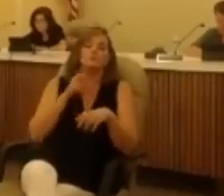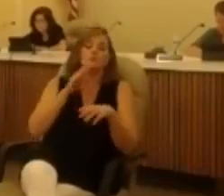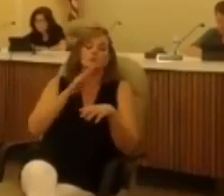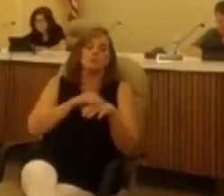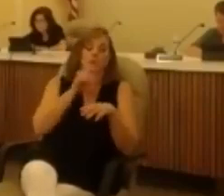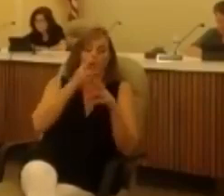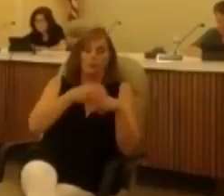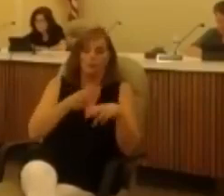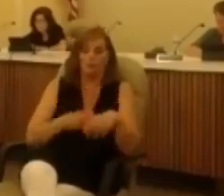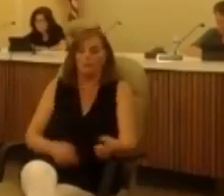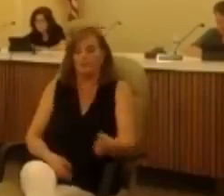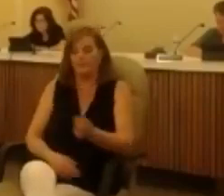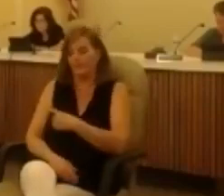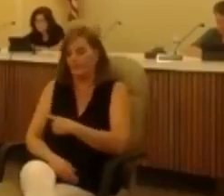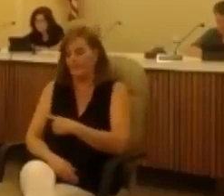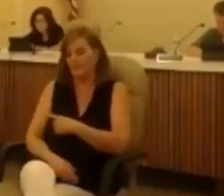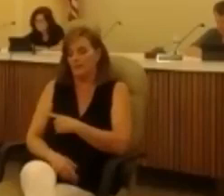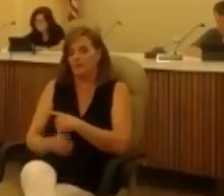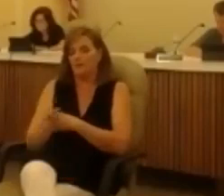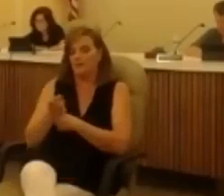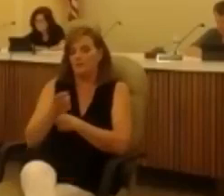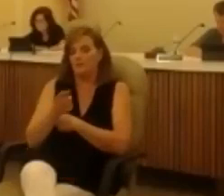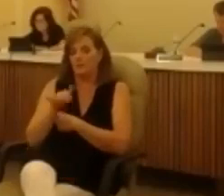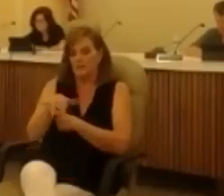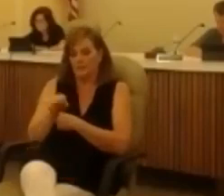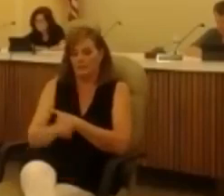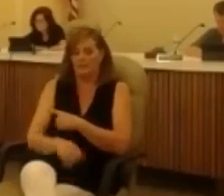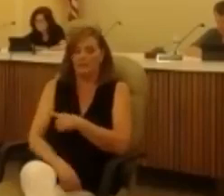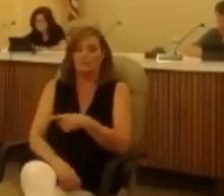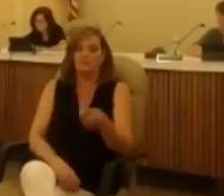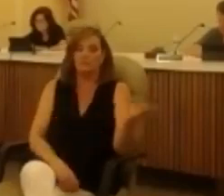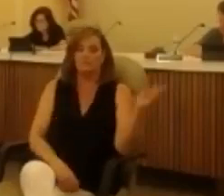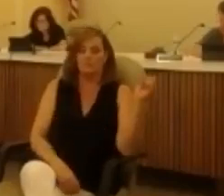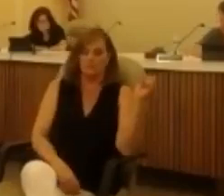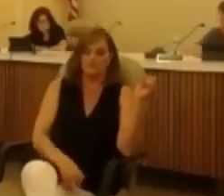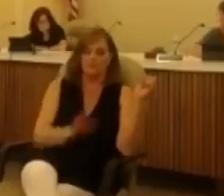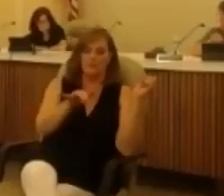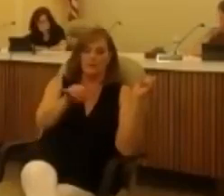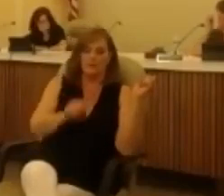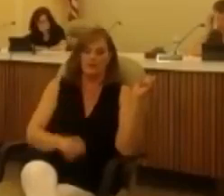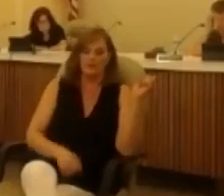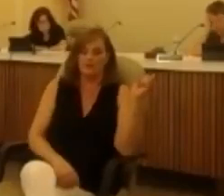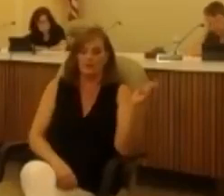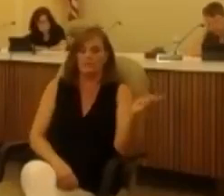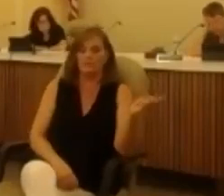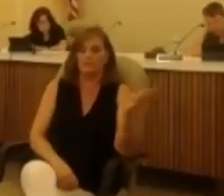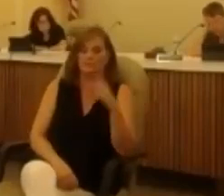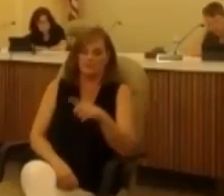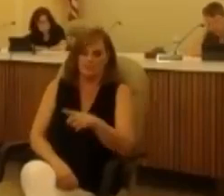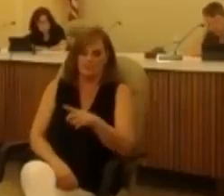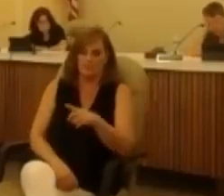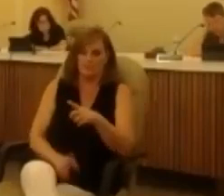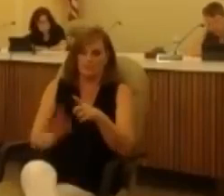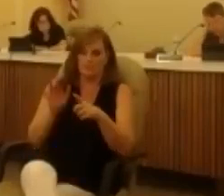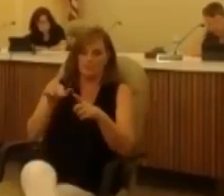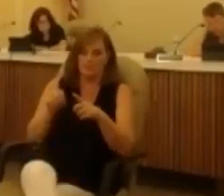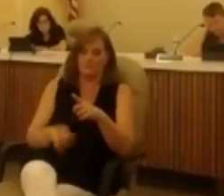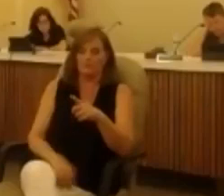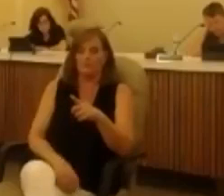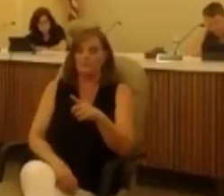Councilmember Barley, Aye. Councilmember Stafford, Aye. Councilmember Safranek,